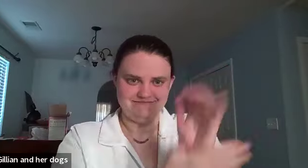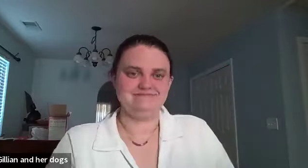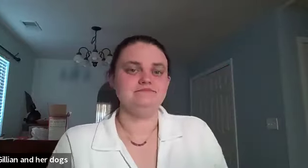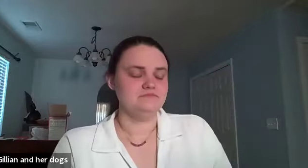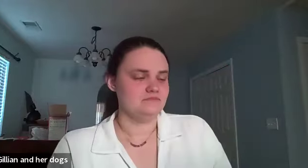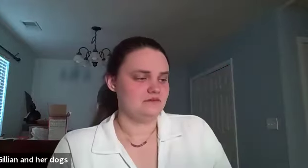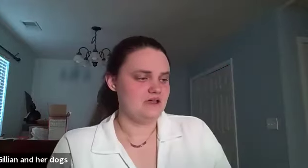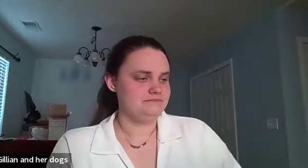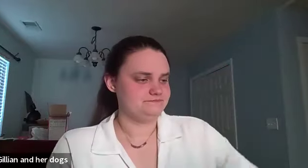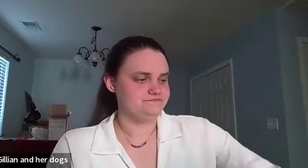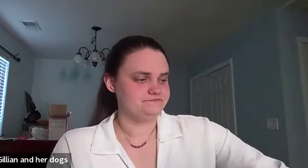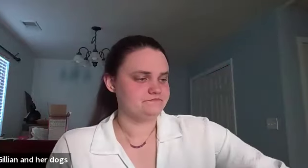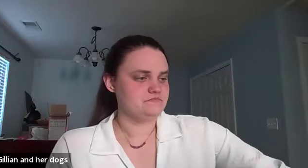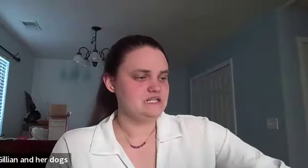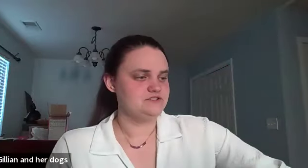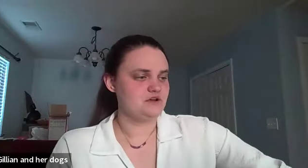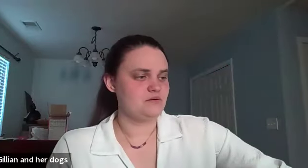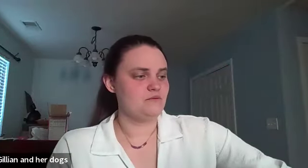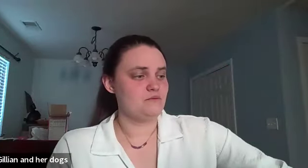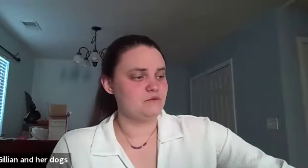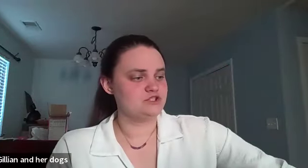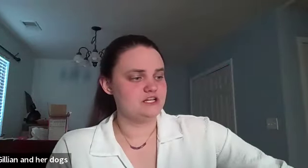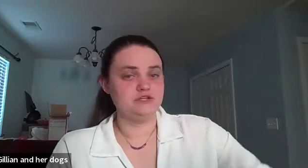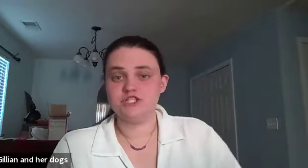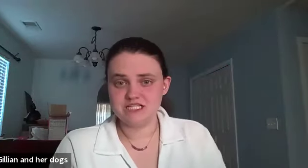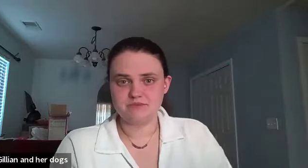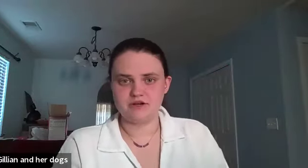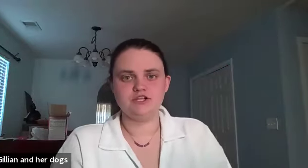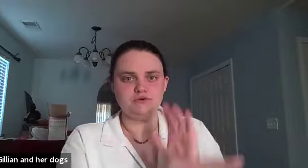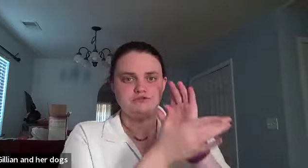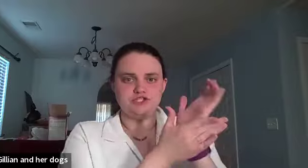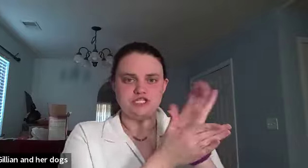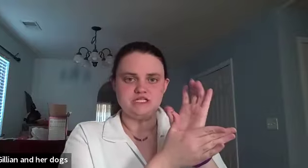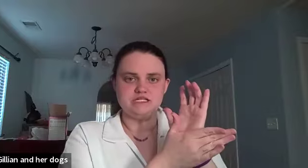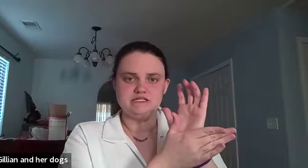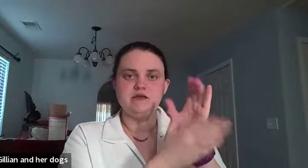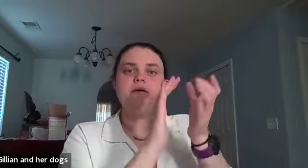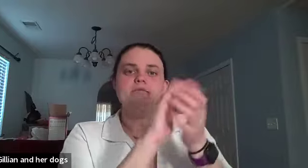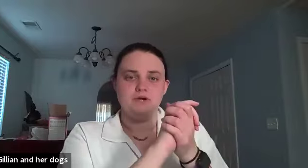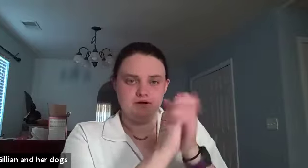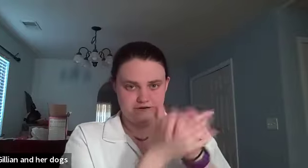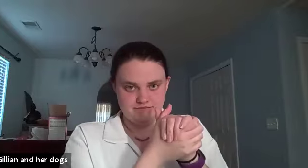cheese. Okay? So when we're trying to do cheeseburger, you would do cheeseburger.